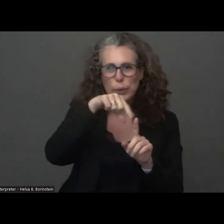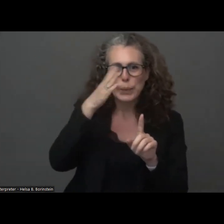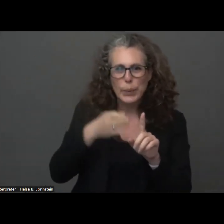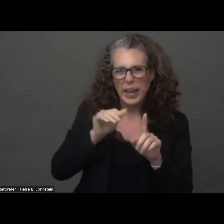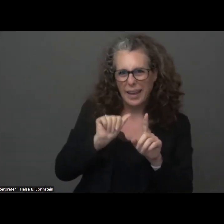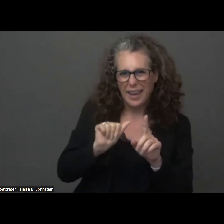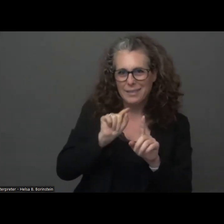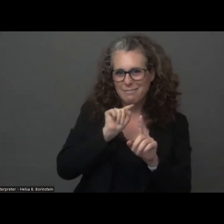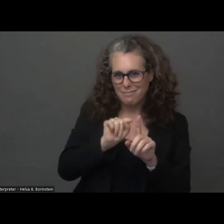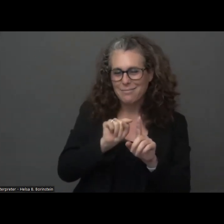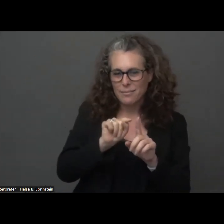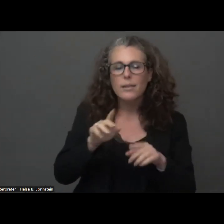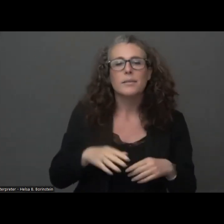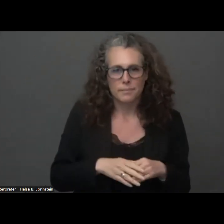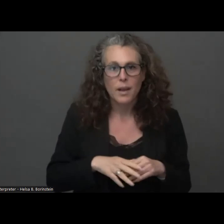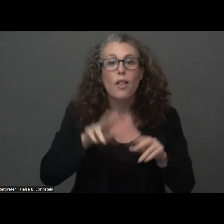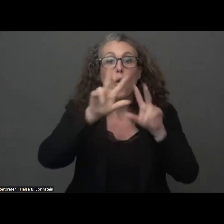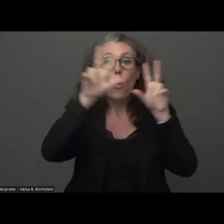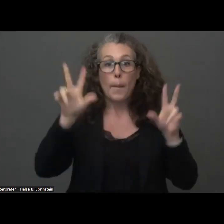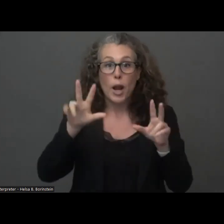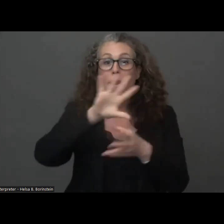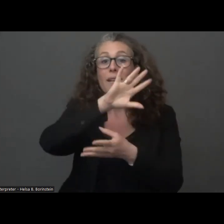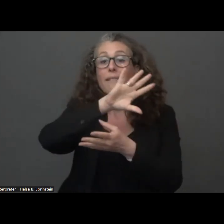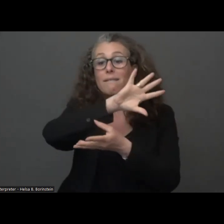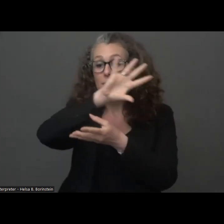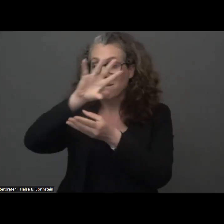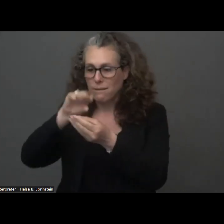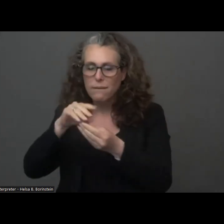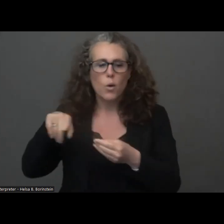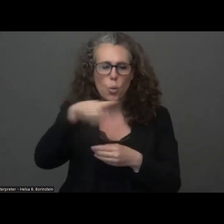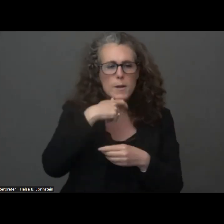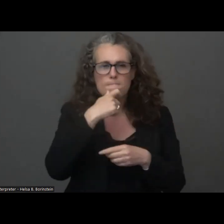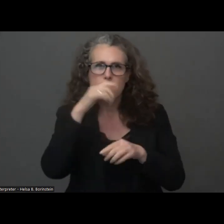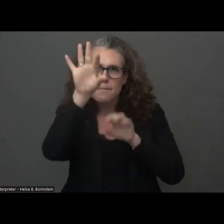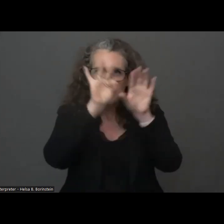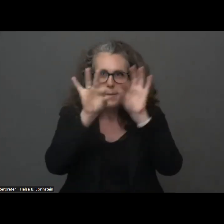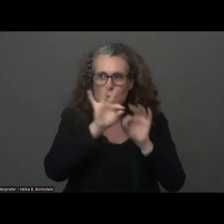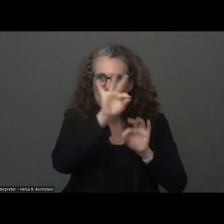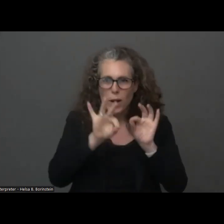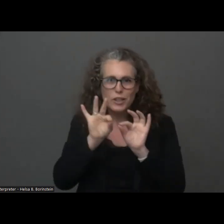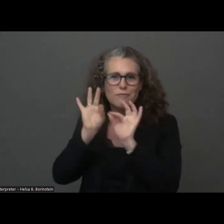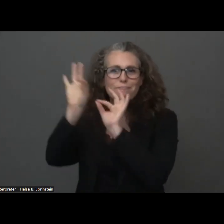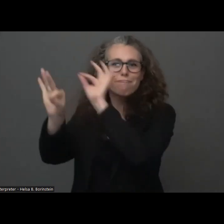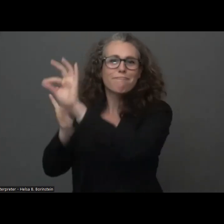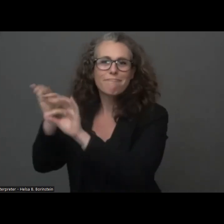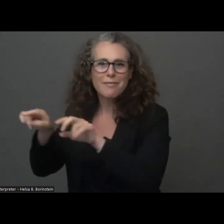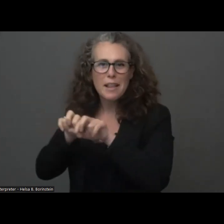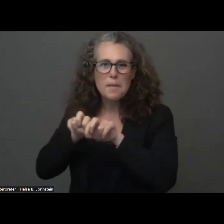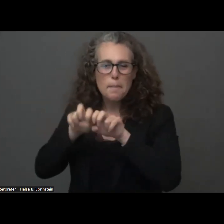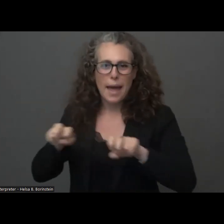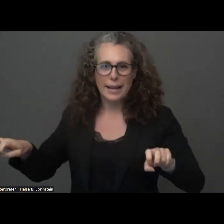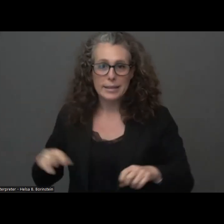end of the webinar the questions we want to put to the panelists. Just maybe for those of you who have never connected to